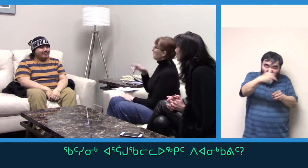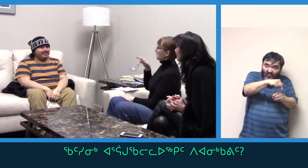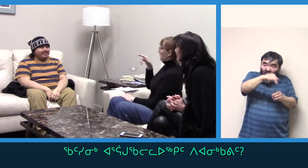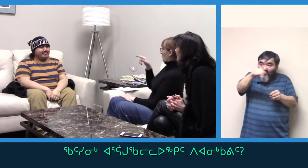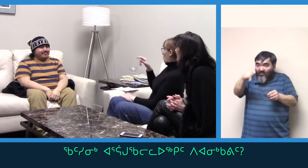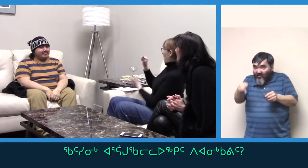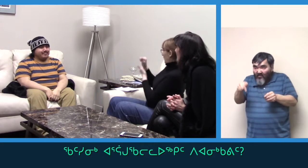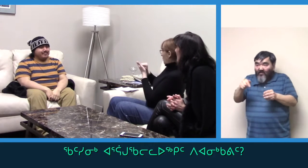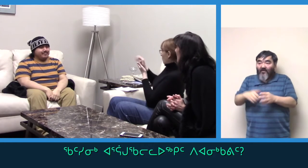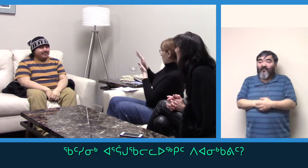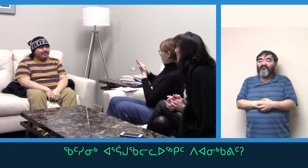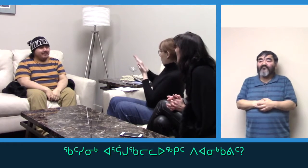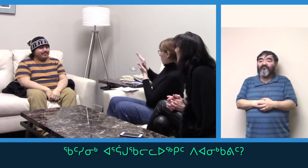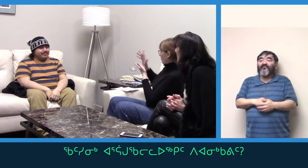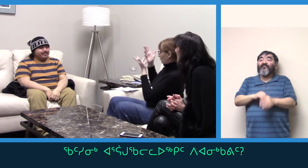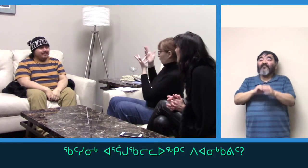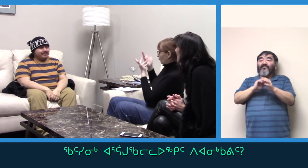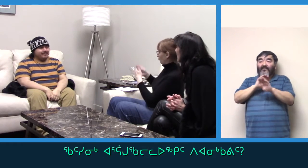that?